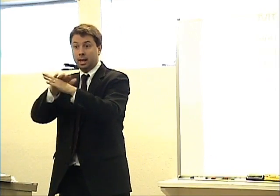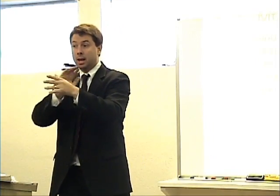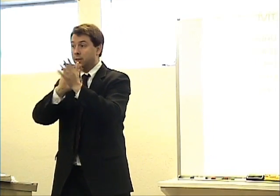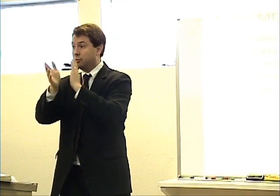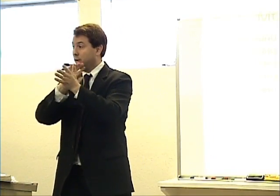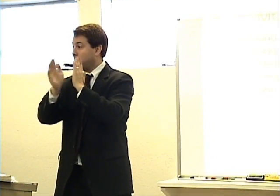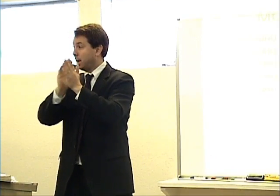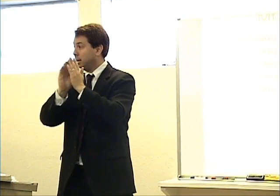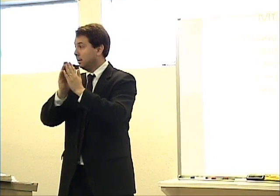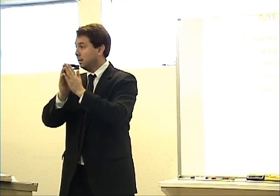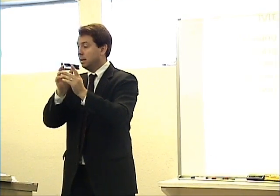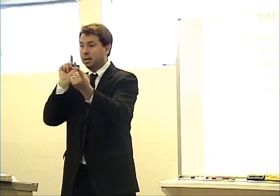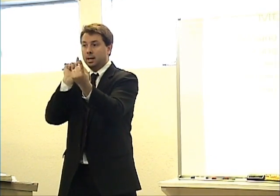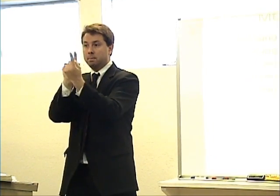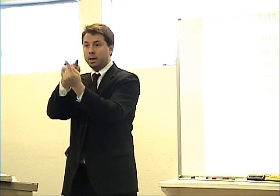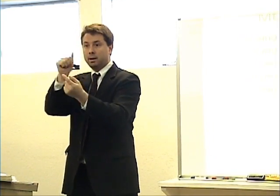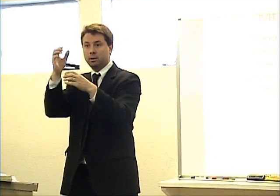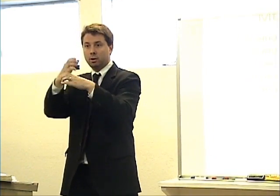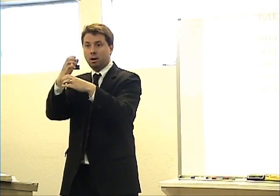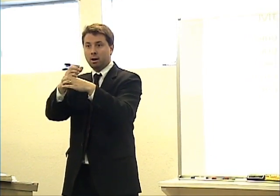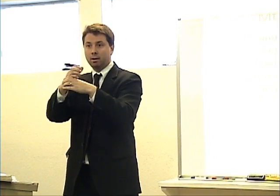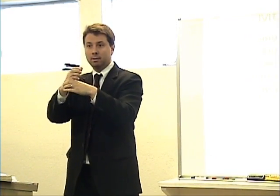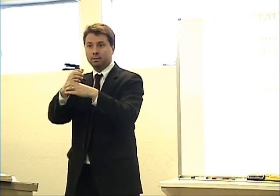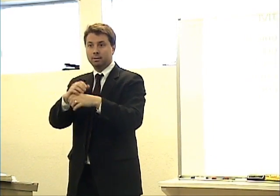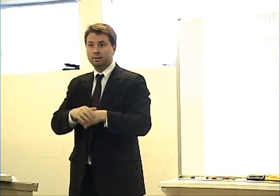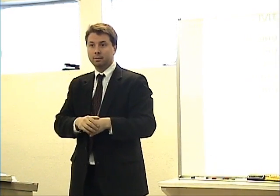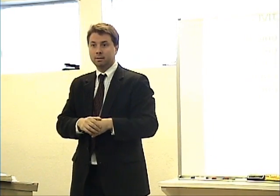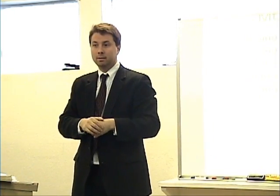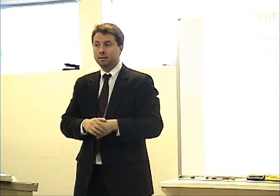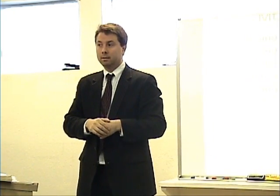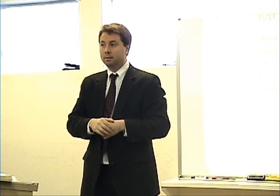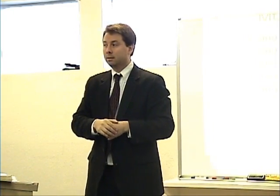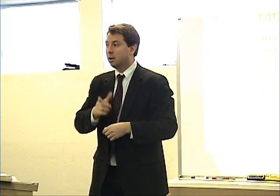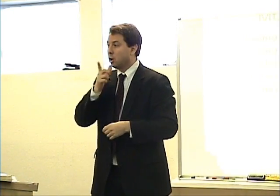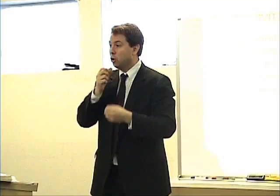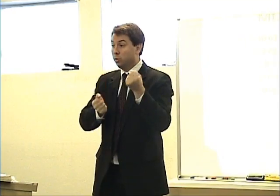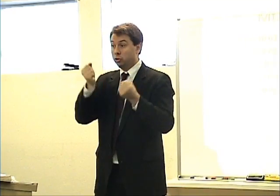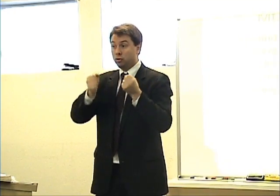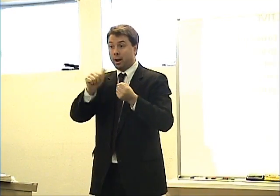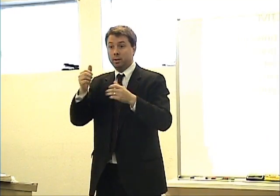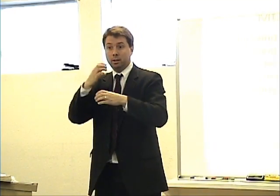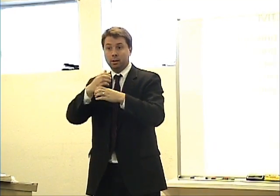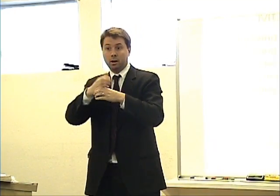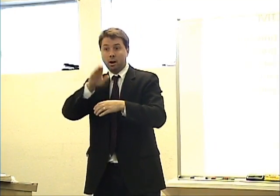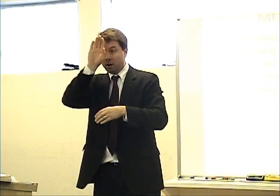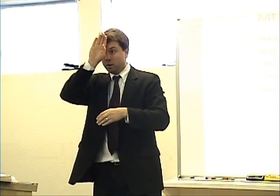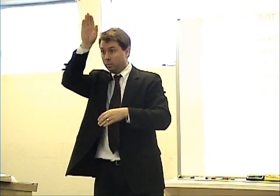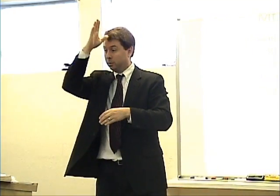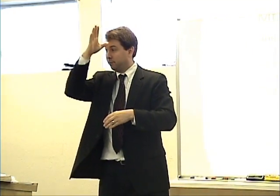on the freeway, he met another car. Who was driving the other car? It was a